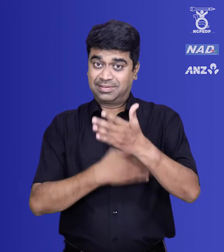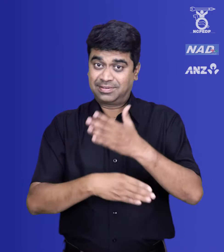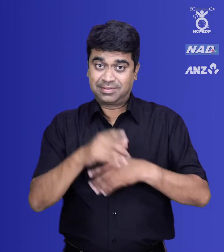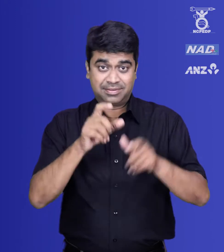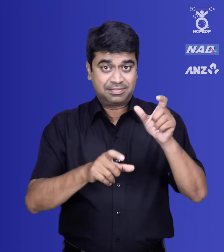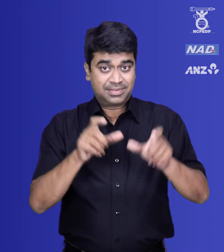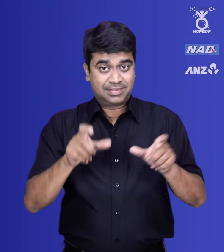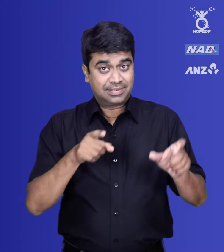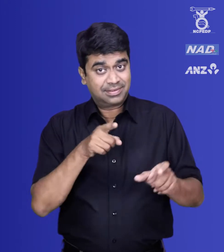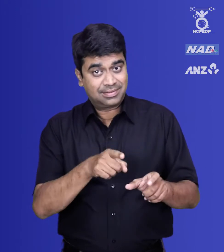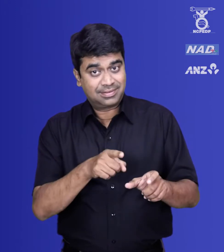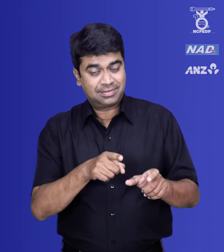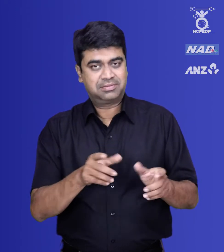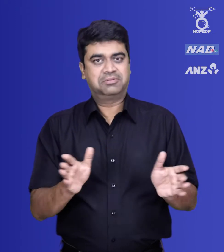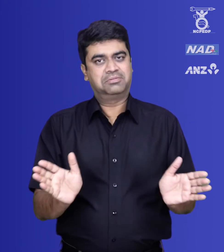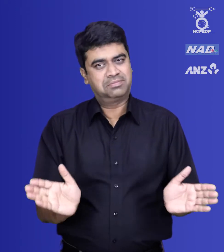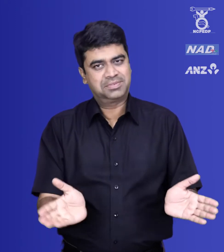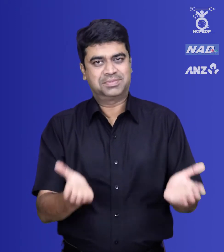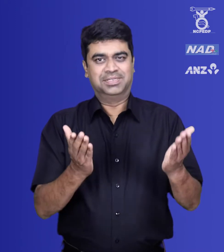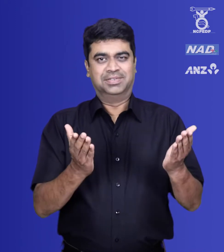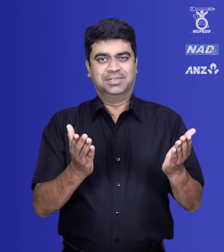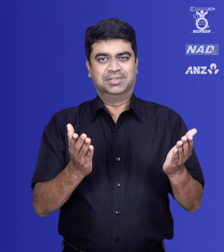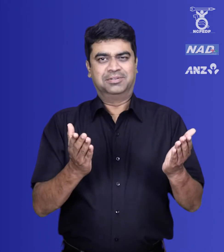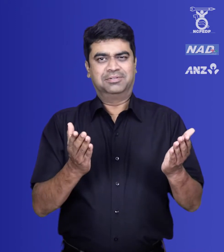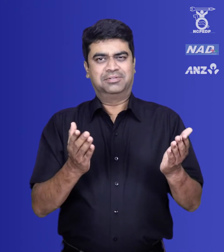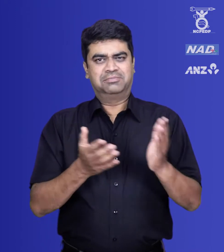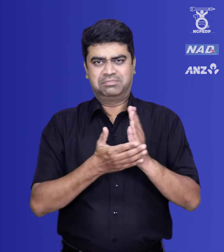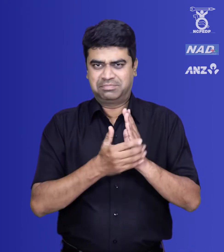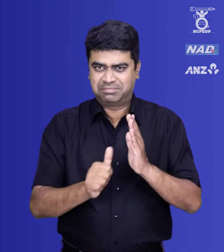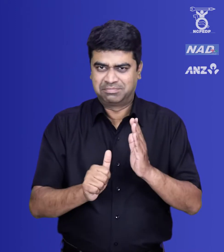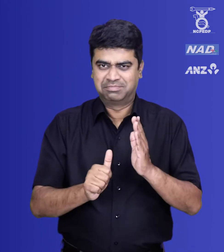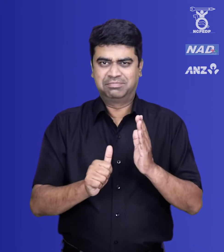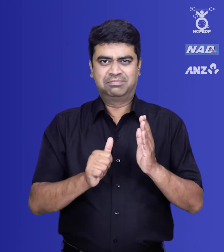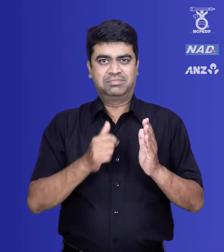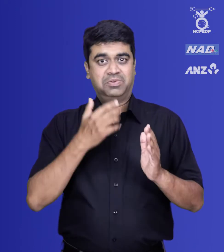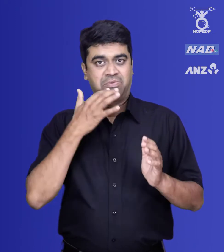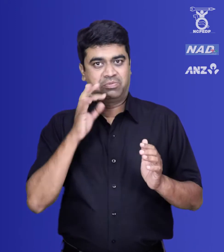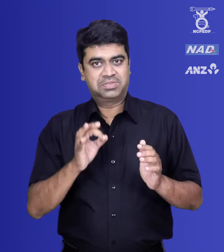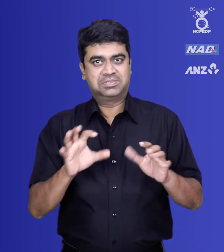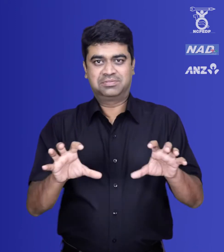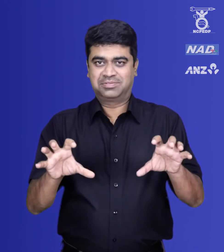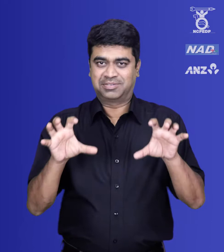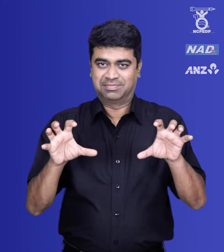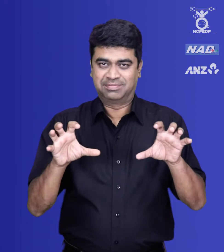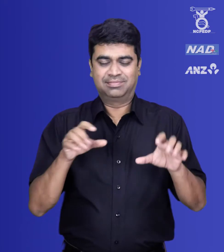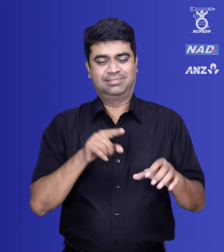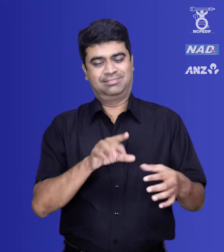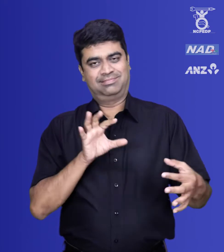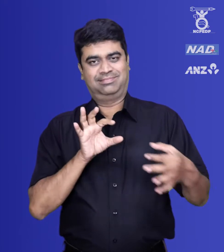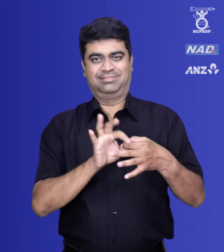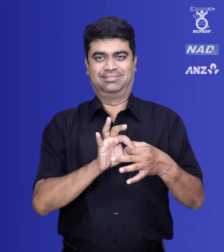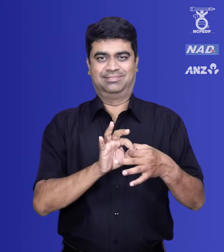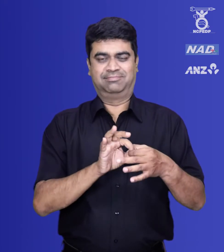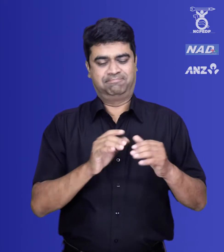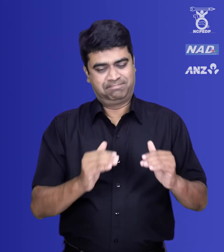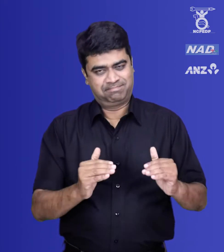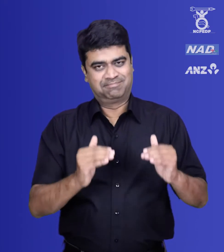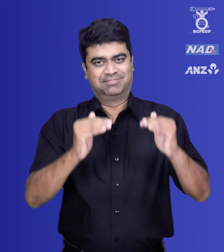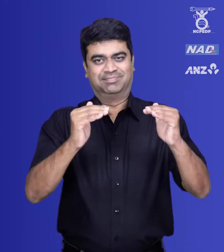advance recognition of the skills, merits and abilities of persons with disabilities and of